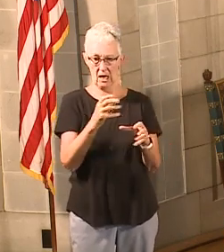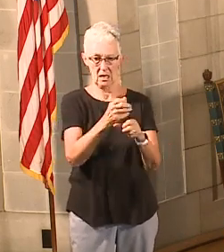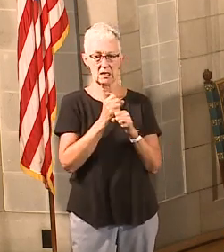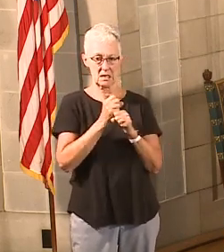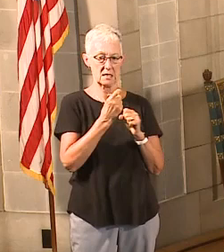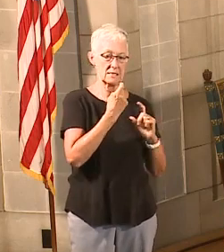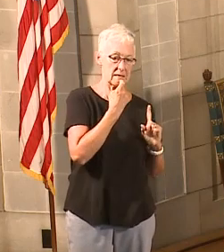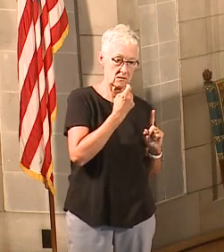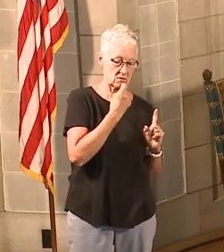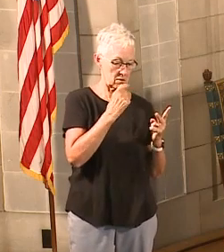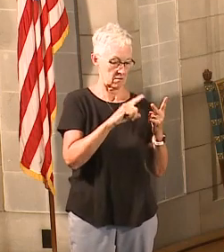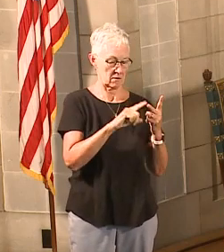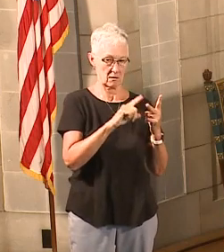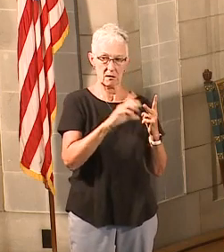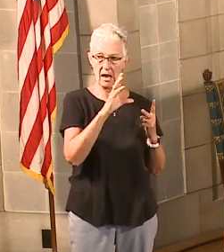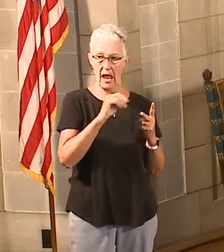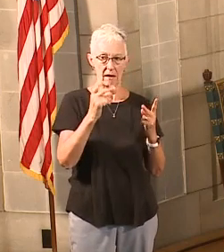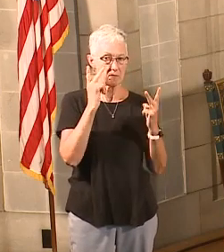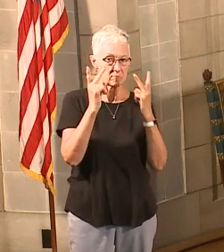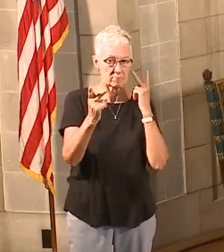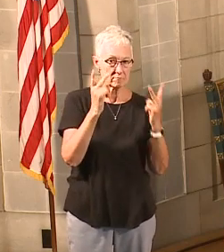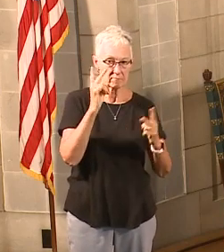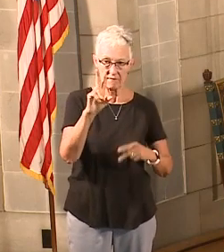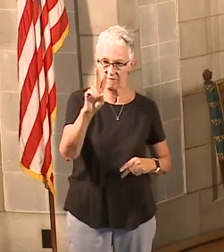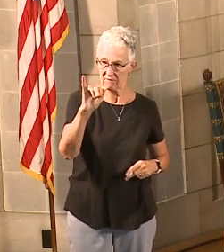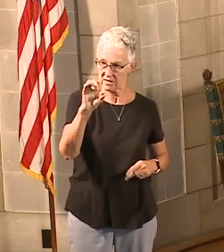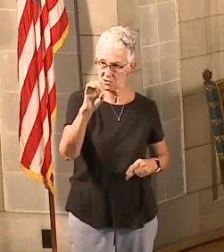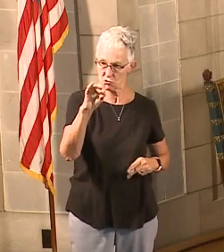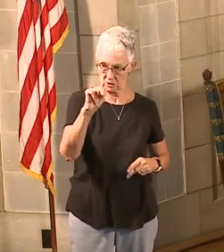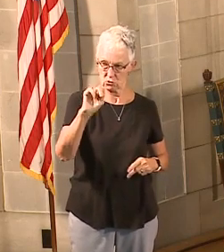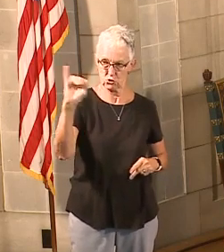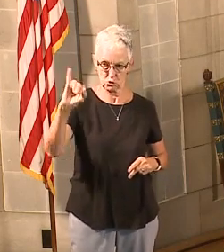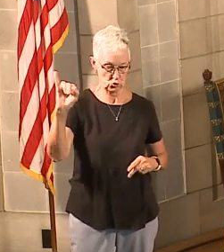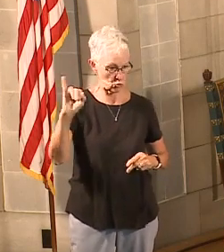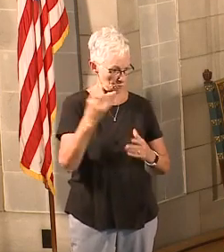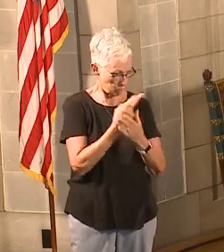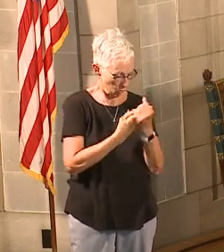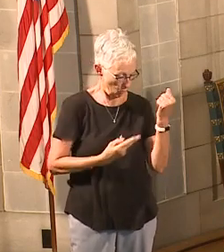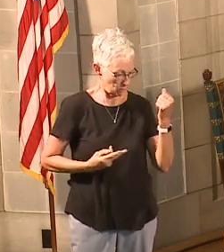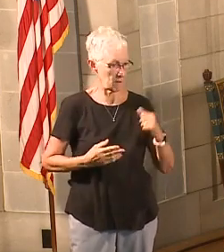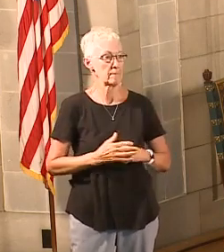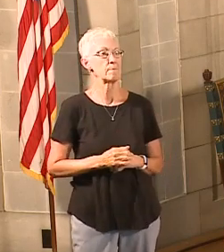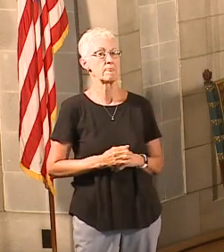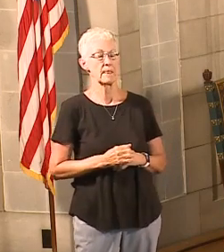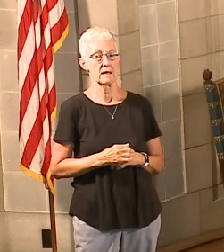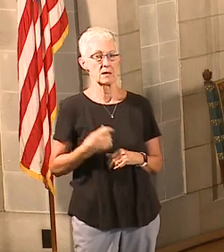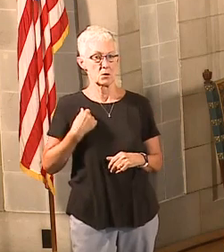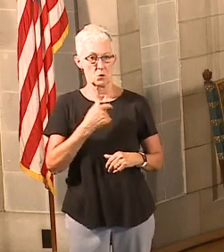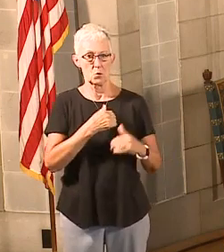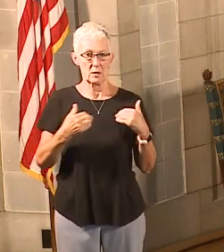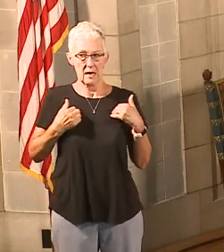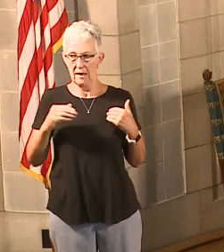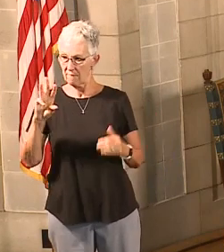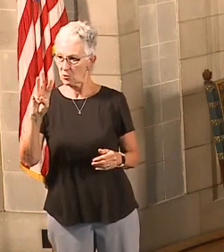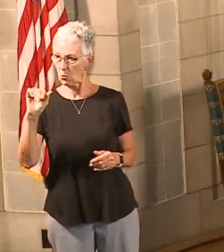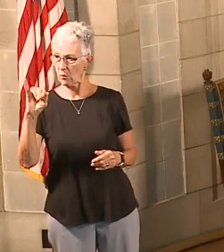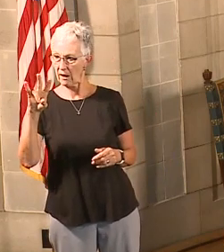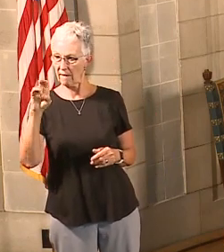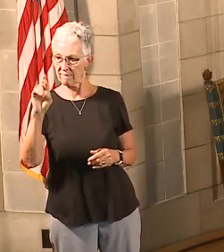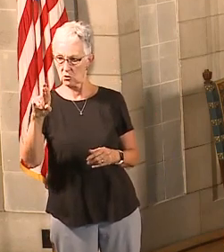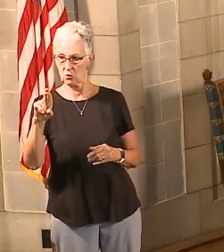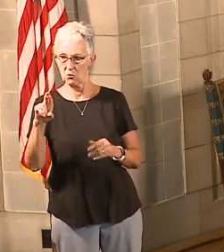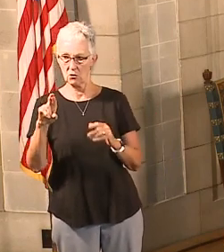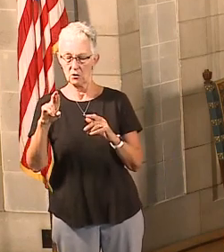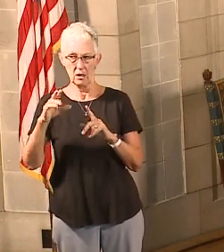and over-the-counter drugs as part of their coverage. And we have a waiver in with the Center for Medicare and